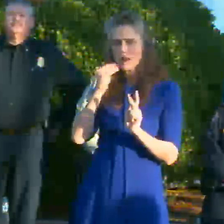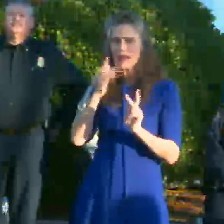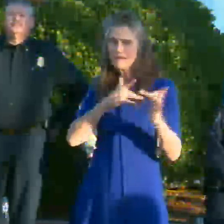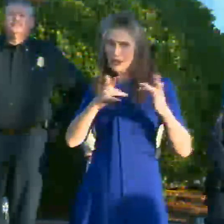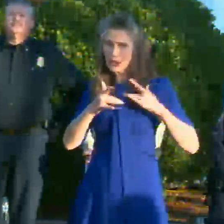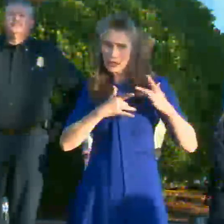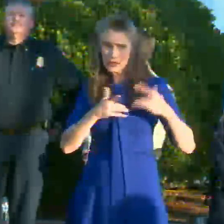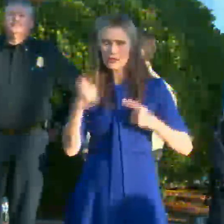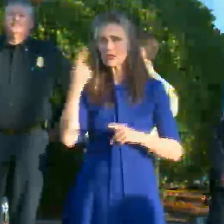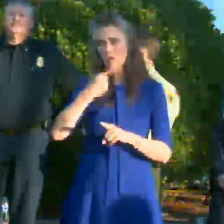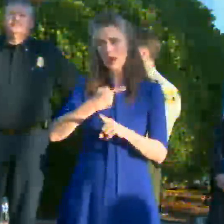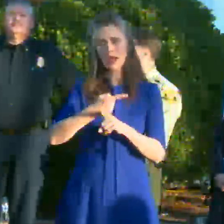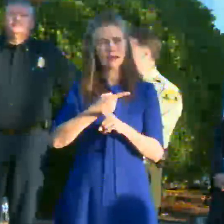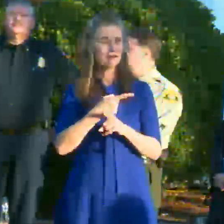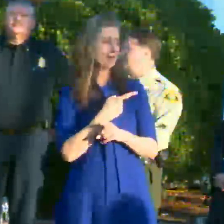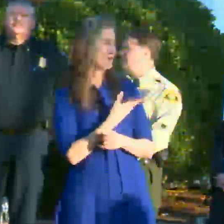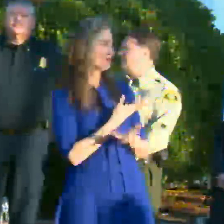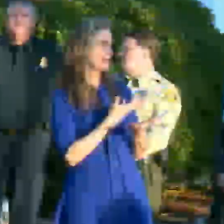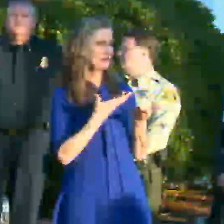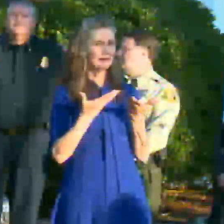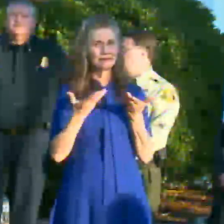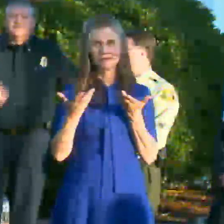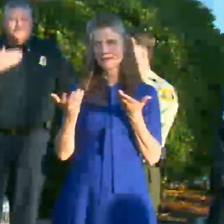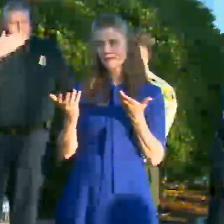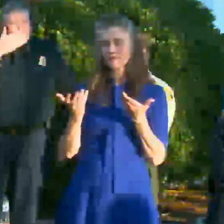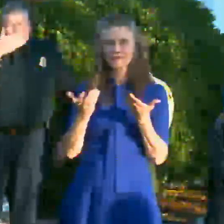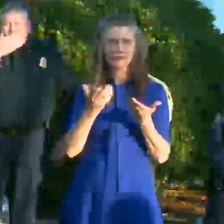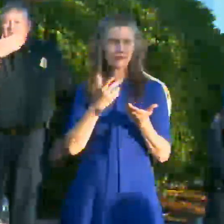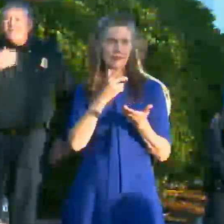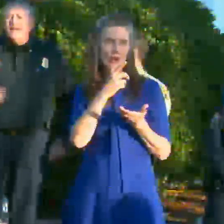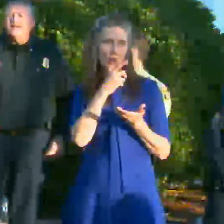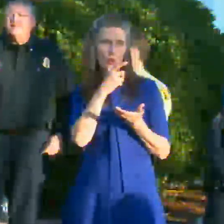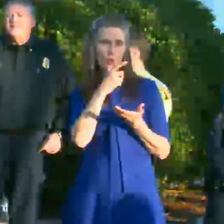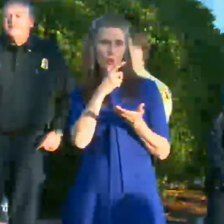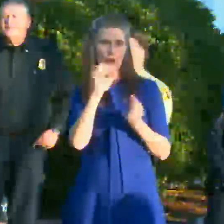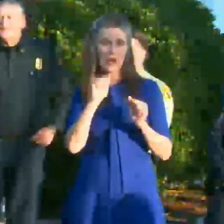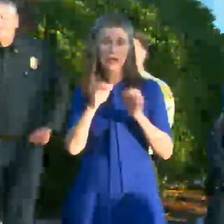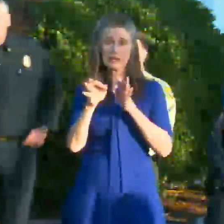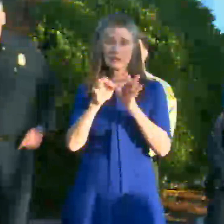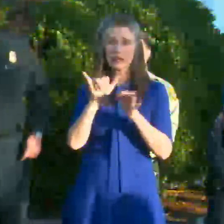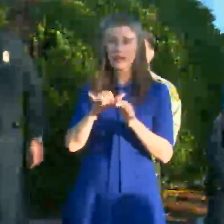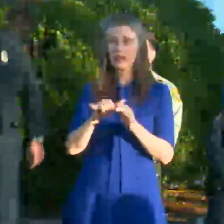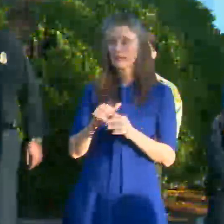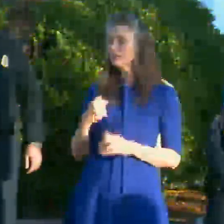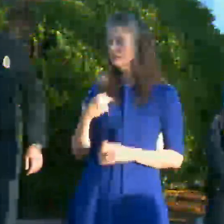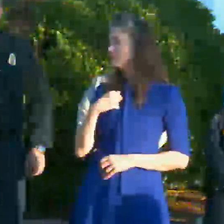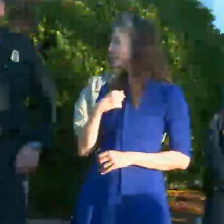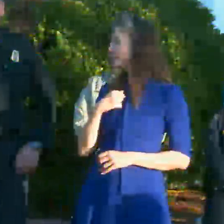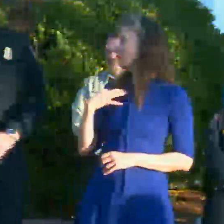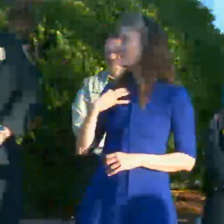And do we have somebody that wants to talk on that? Okay.